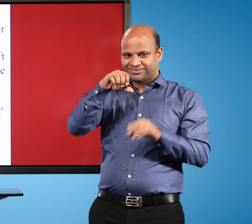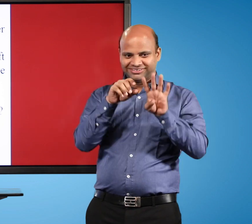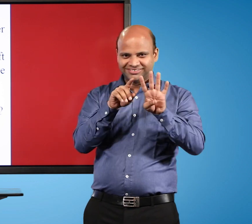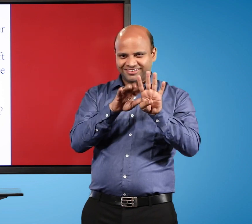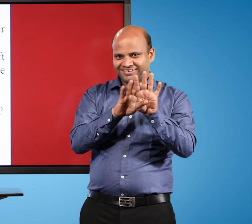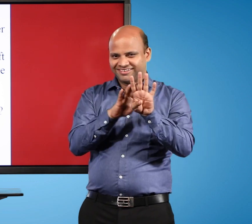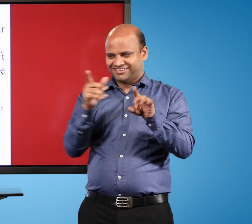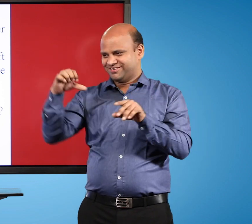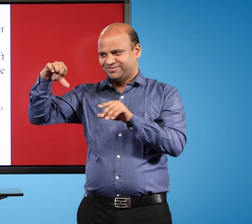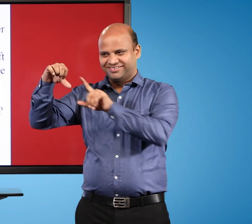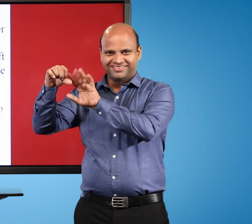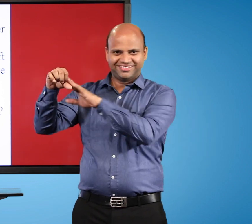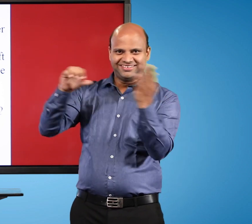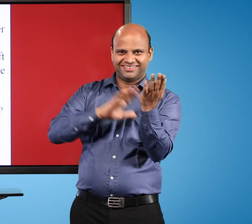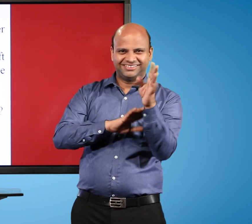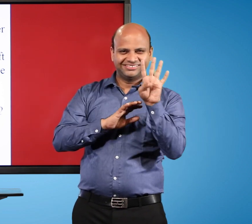Four is on the left of 9.